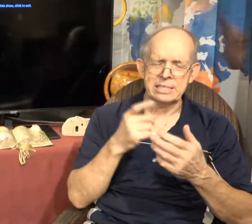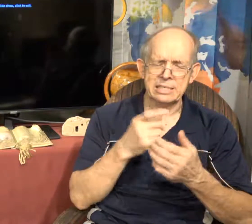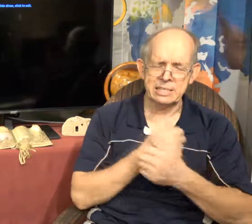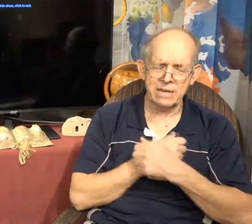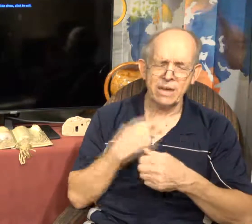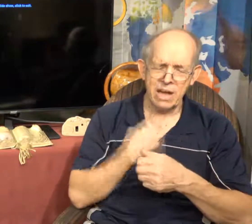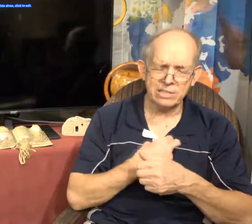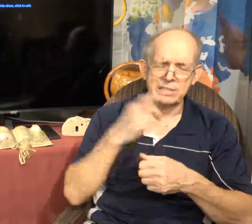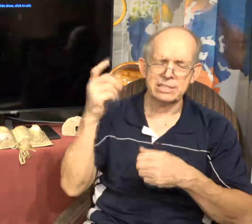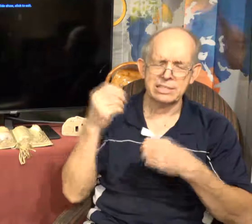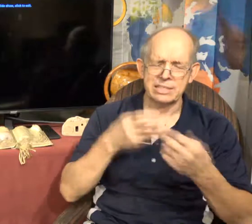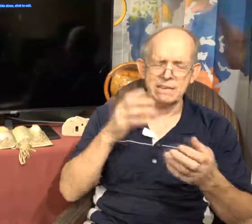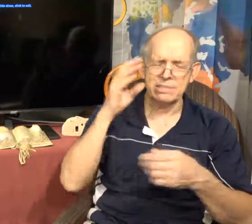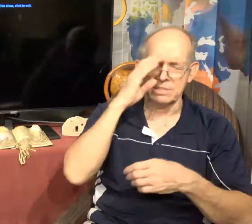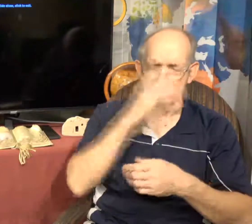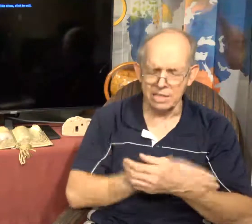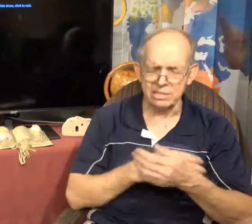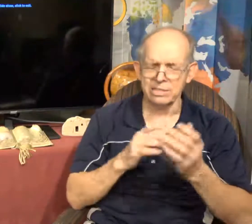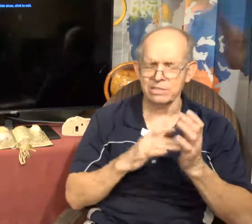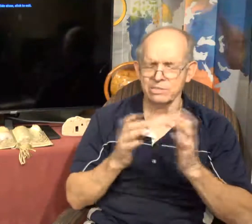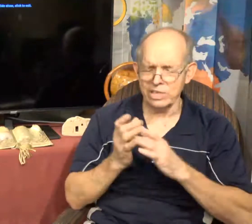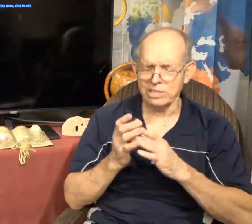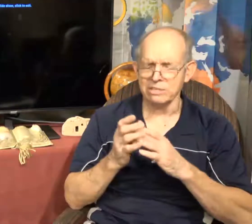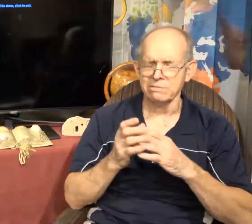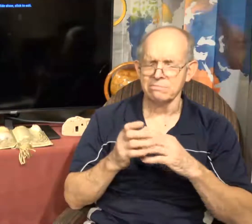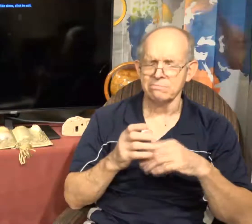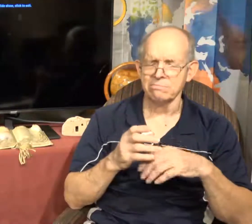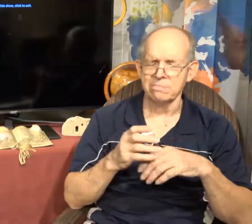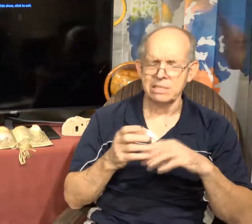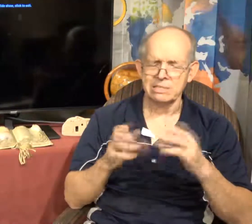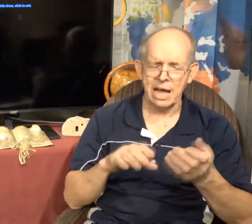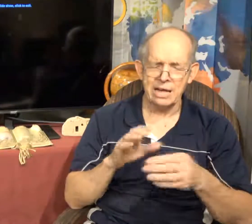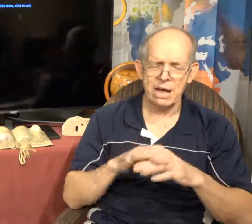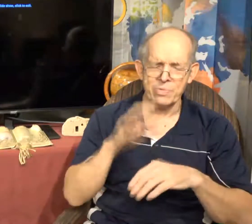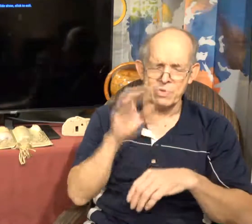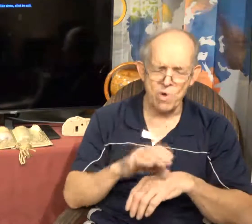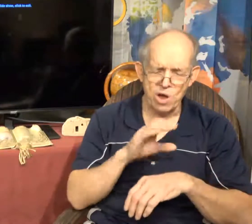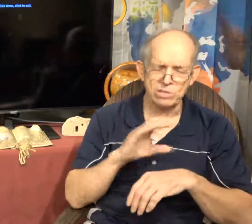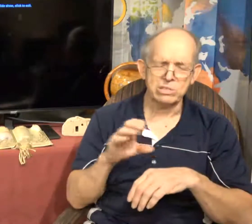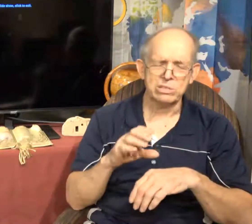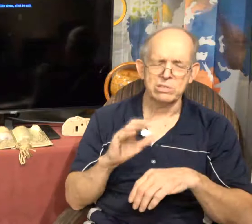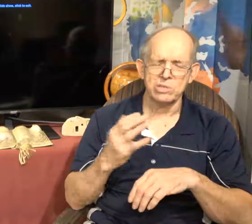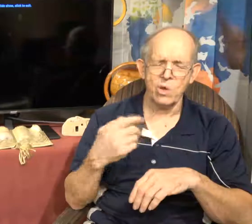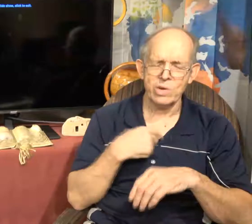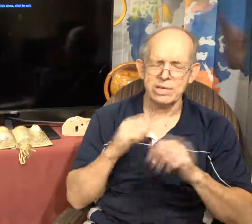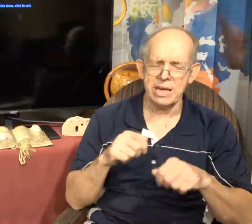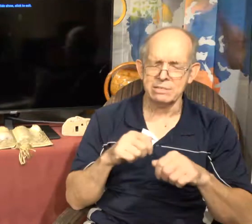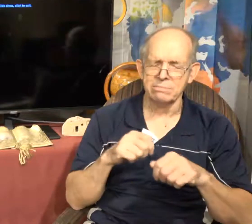He left us, he gave his son, Jesus, died at the cross, so we can